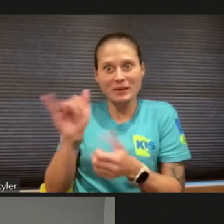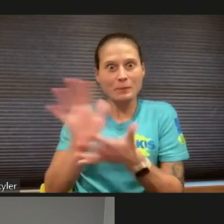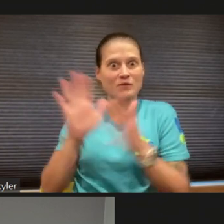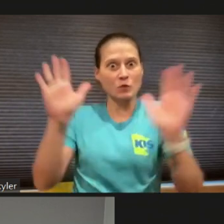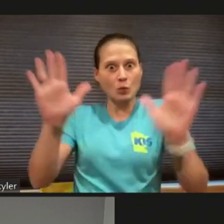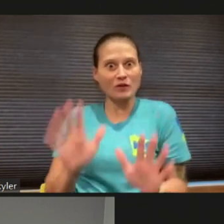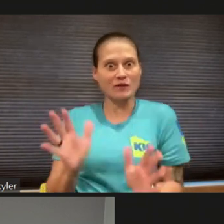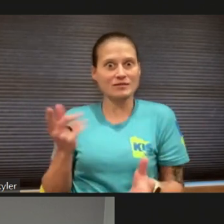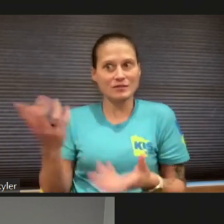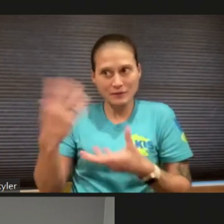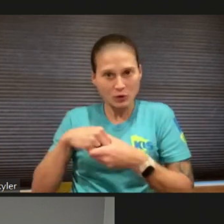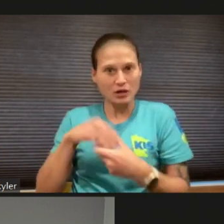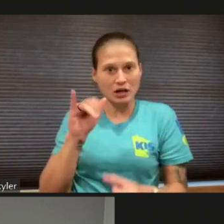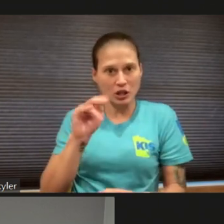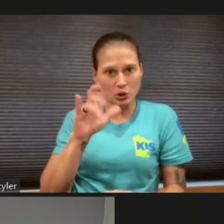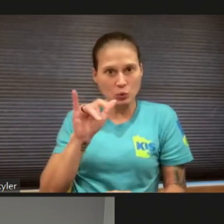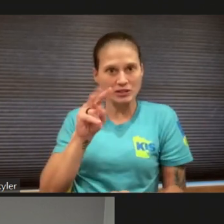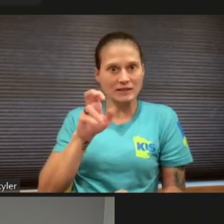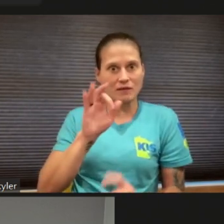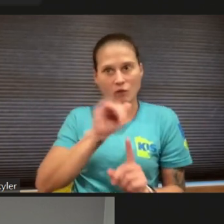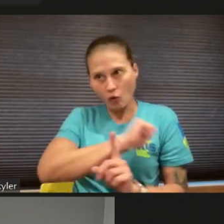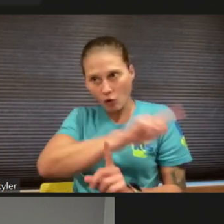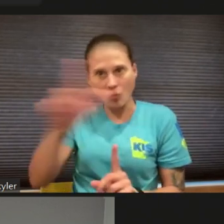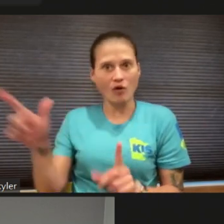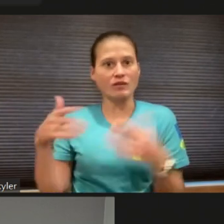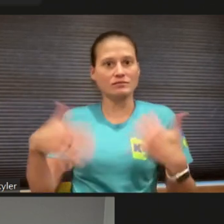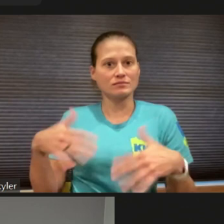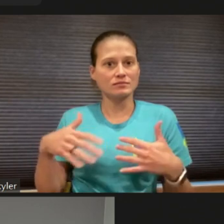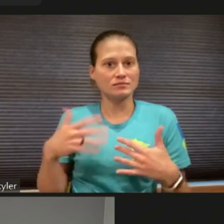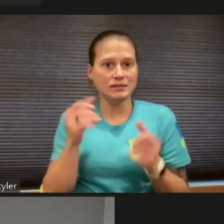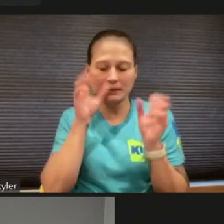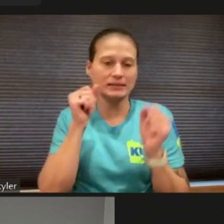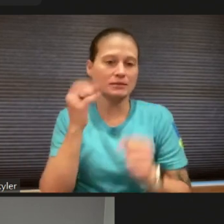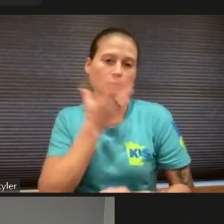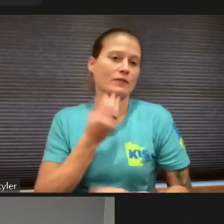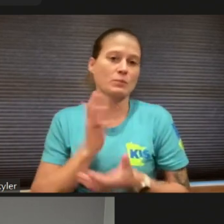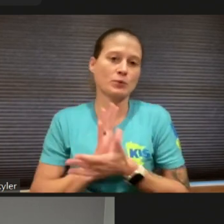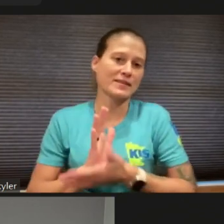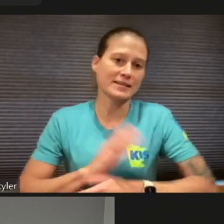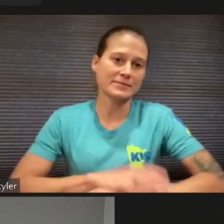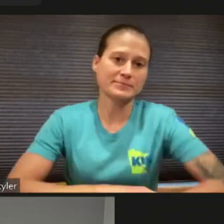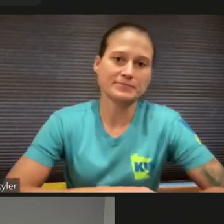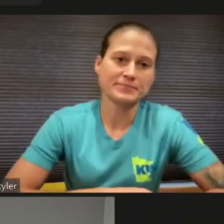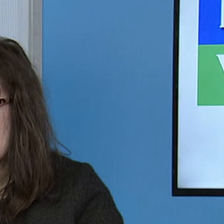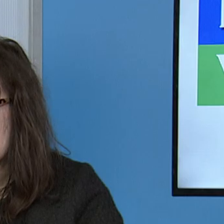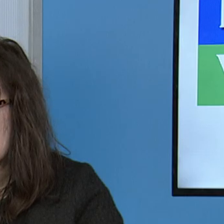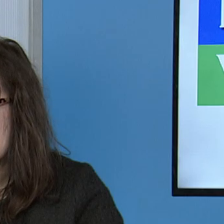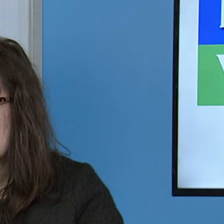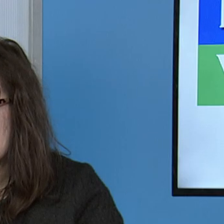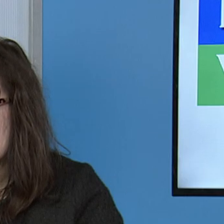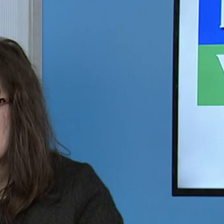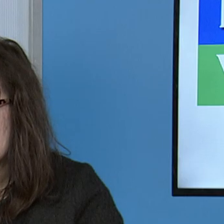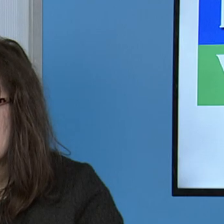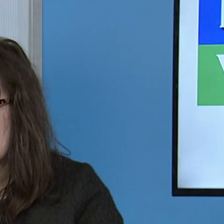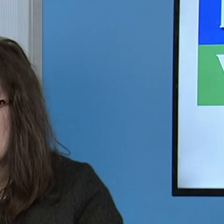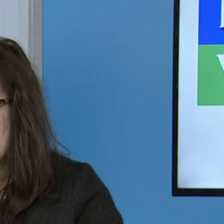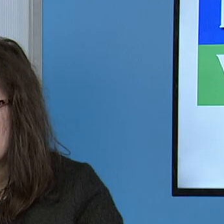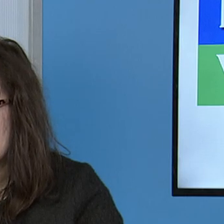because that's what's going to make the movie good is the authenticity there and it was a beautiful movie amazing right